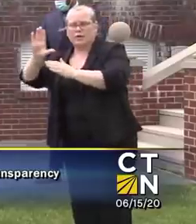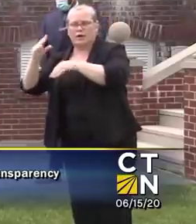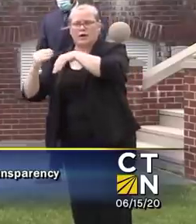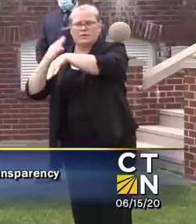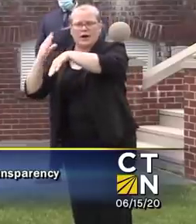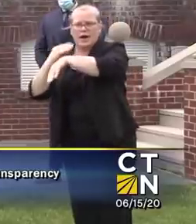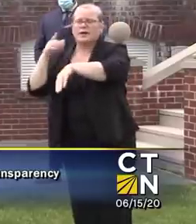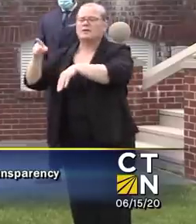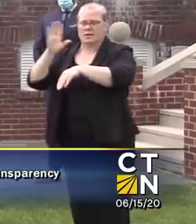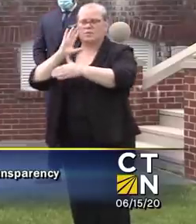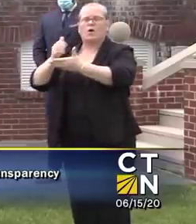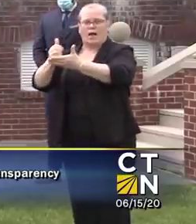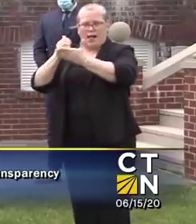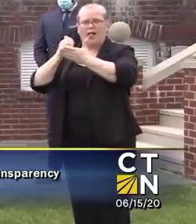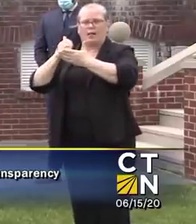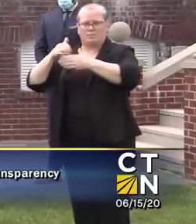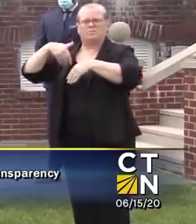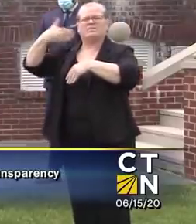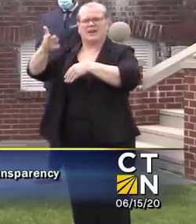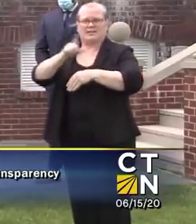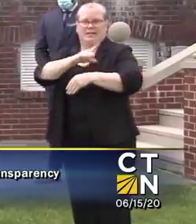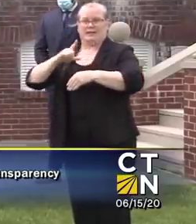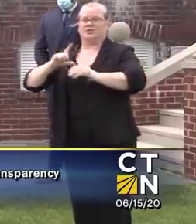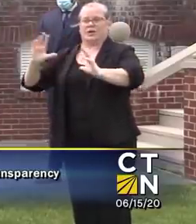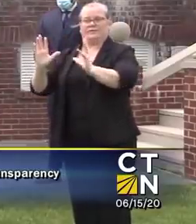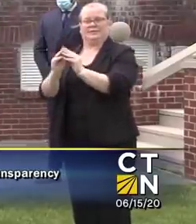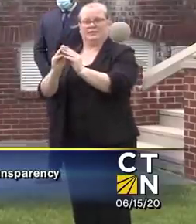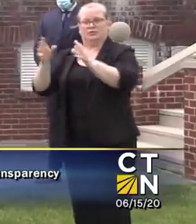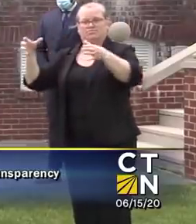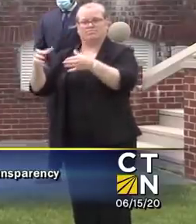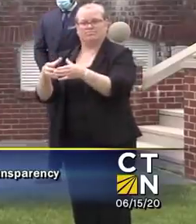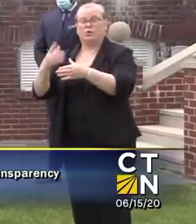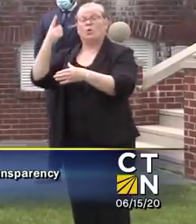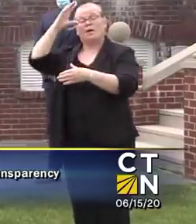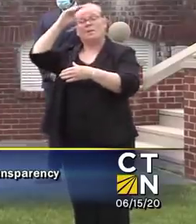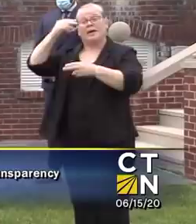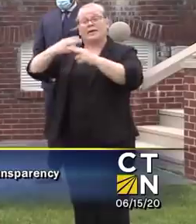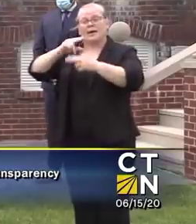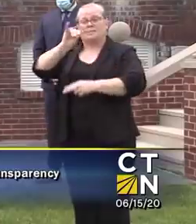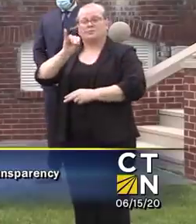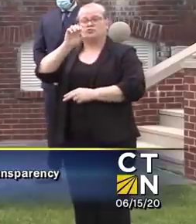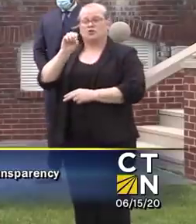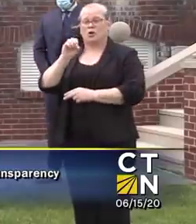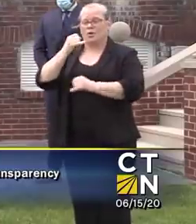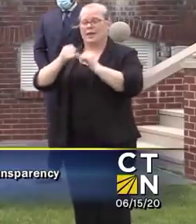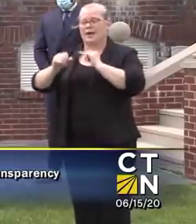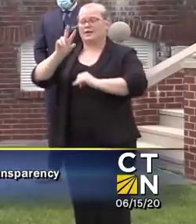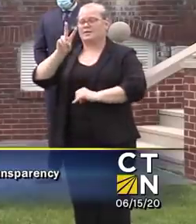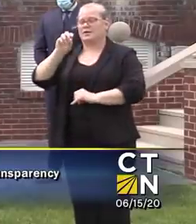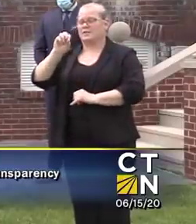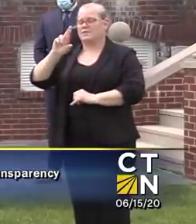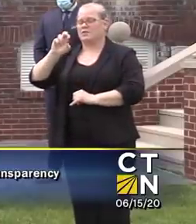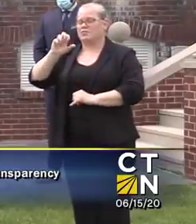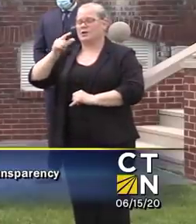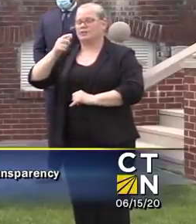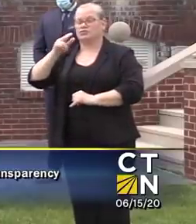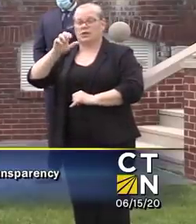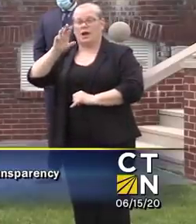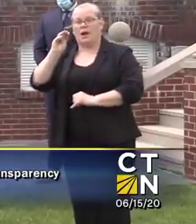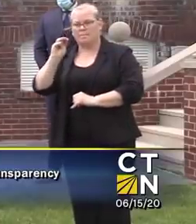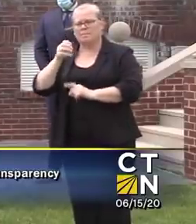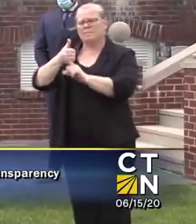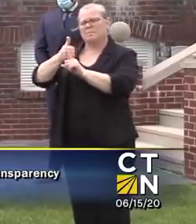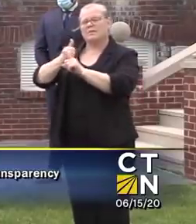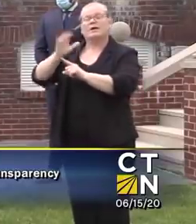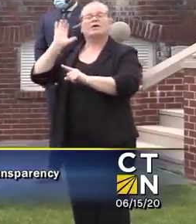the legislature during the next session. One is Joe Varengia. Joe was a cop for, I think, a quarter of a century in